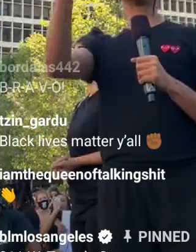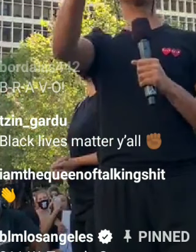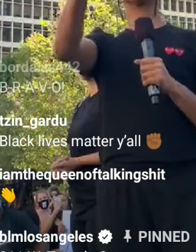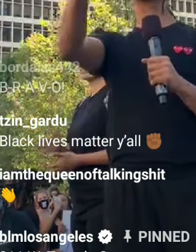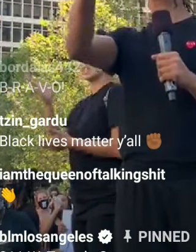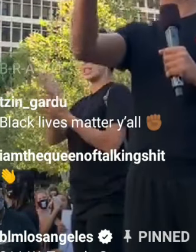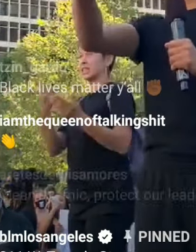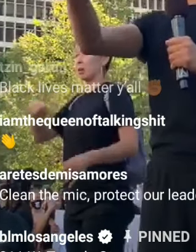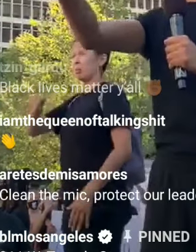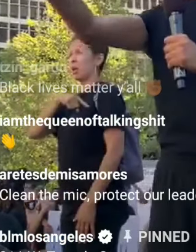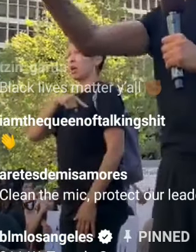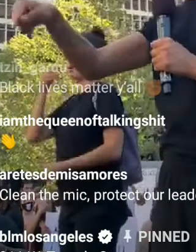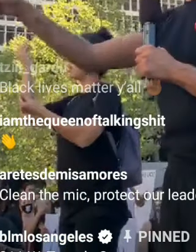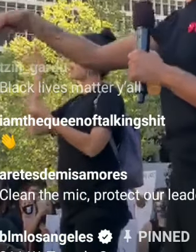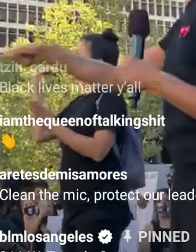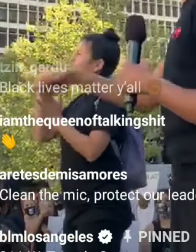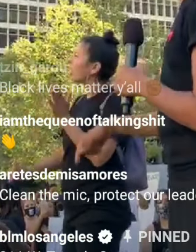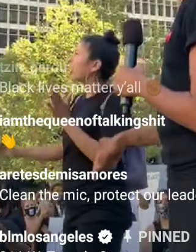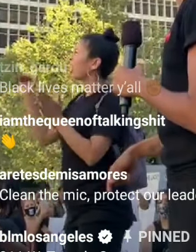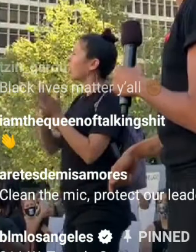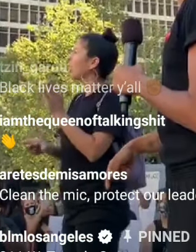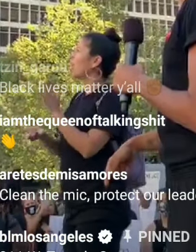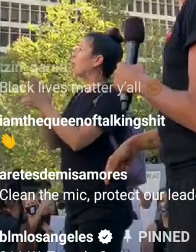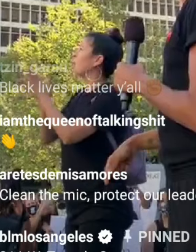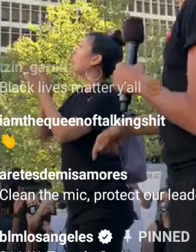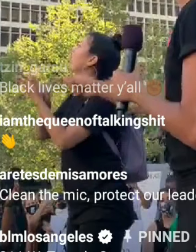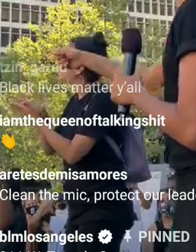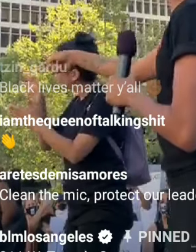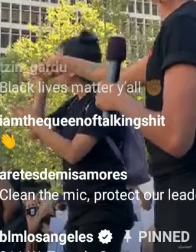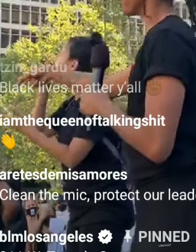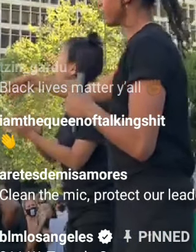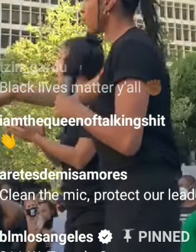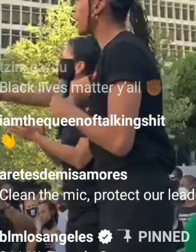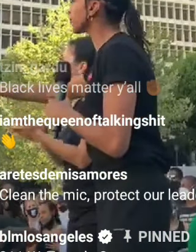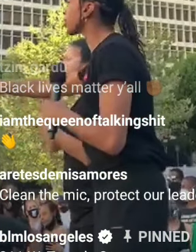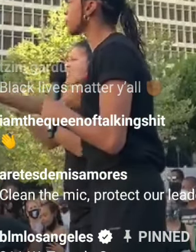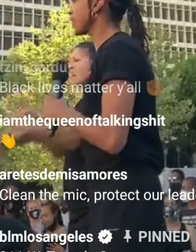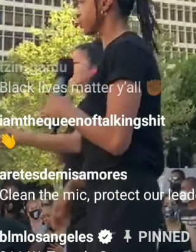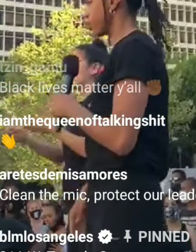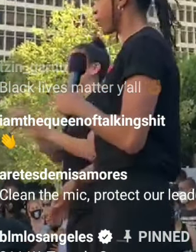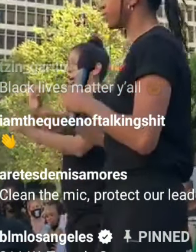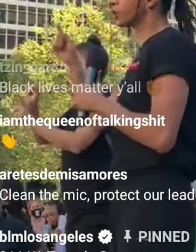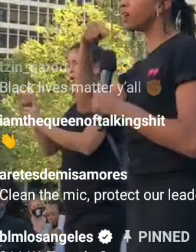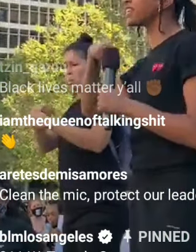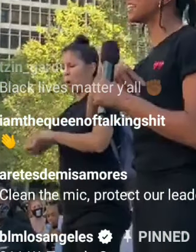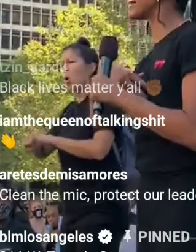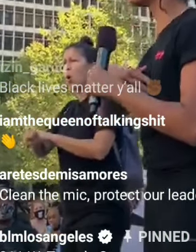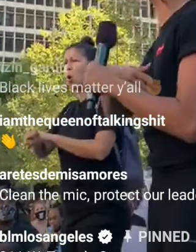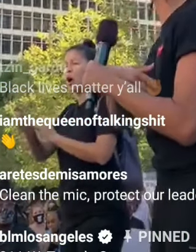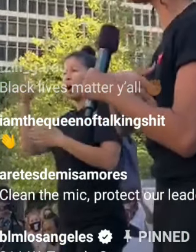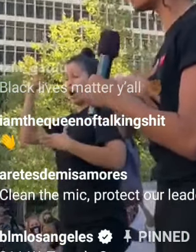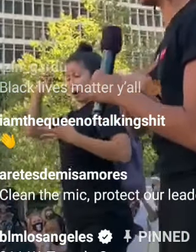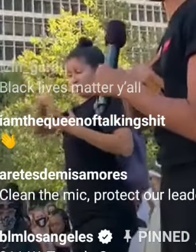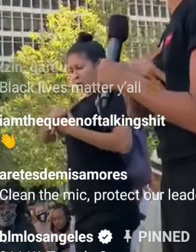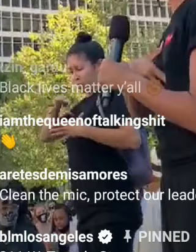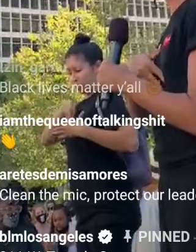One of our leaders that's leading us on the way to that revolution. Give it up for our very